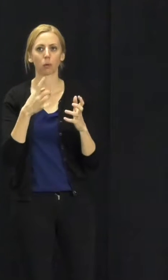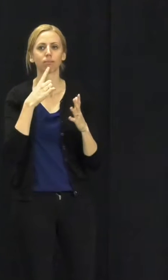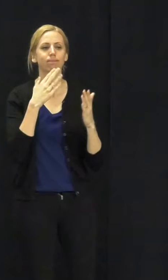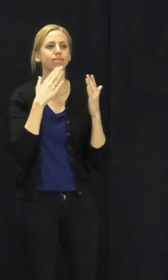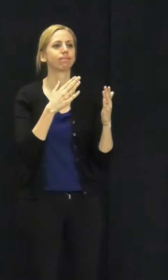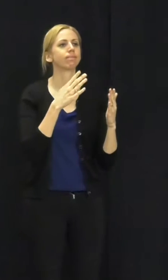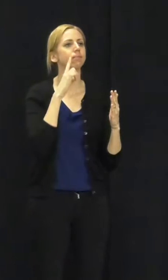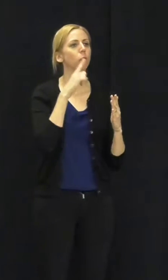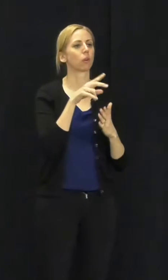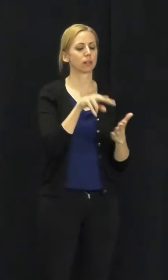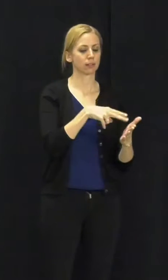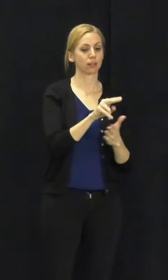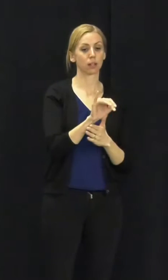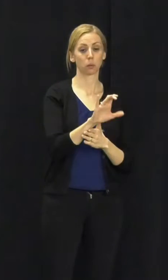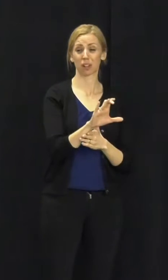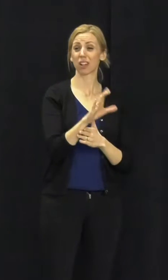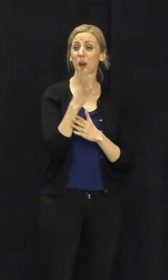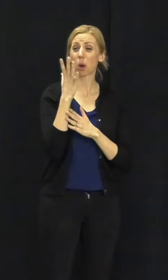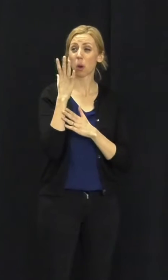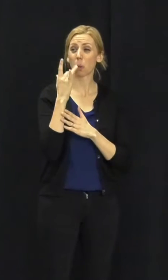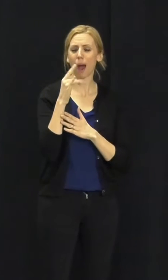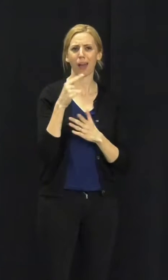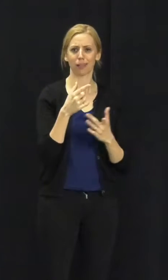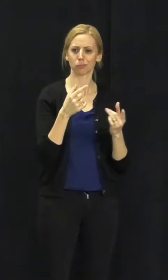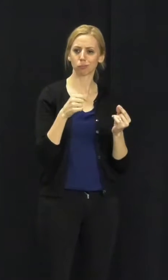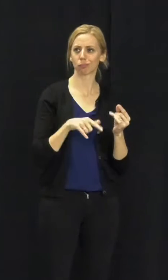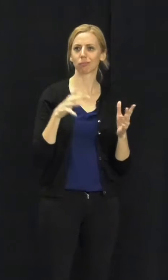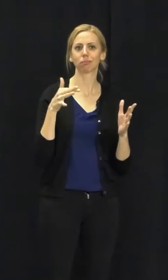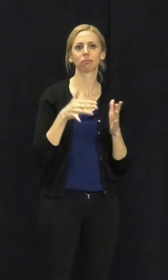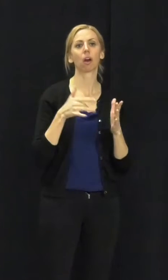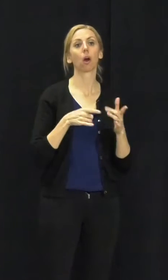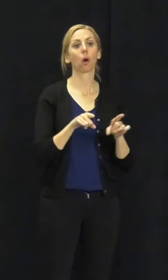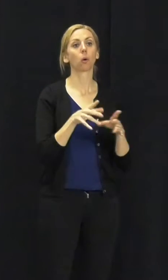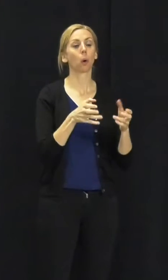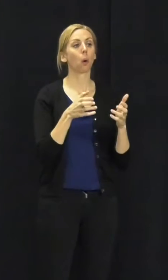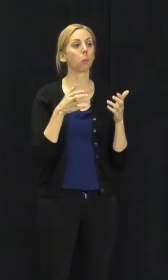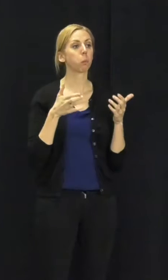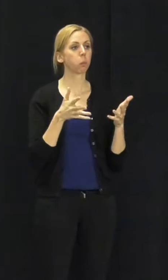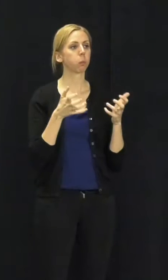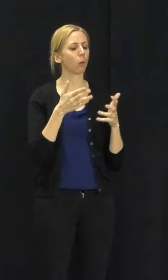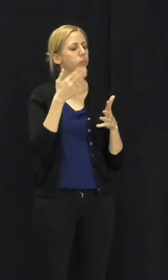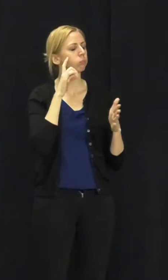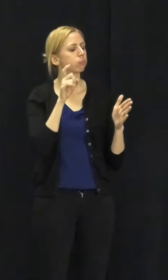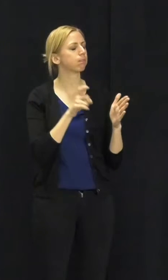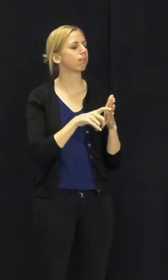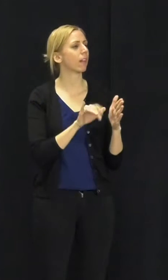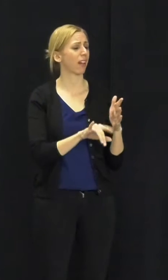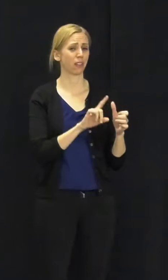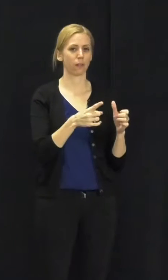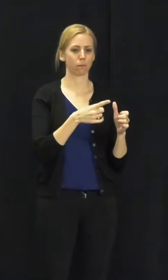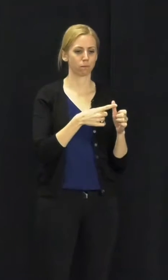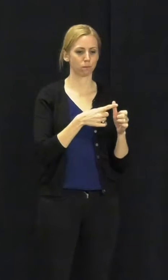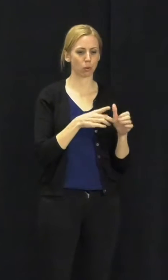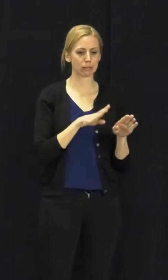disability becomes a disincentive for them to engage with disabled artists. So I think that needs to